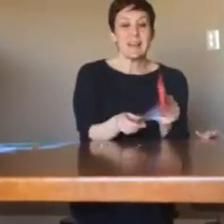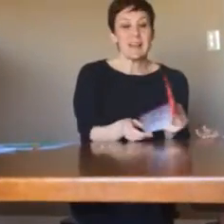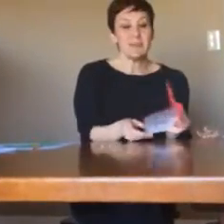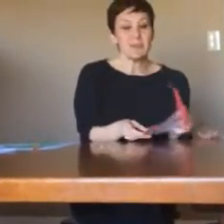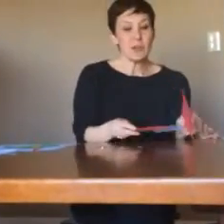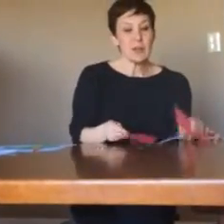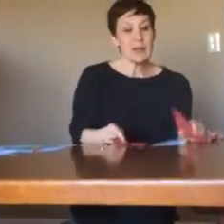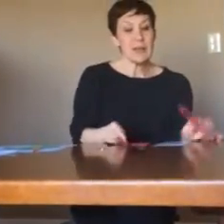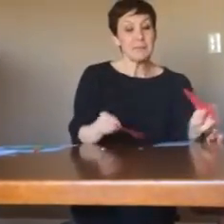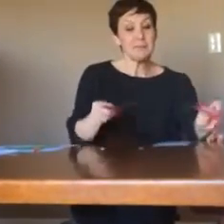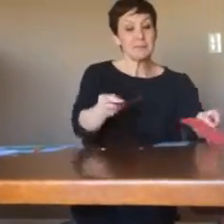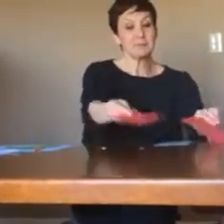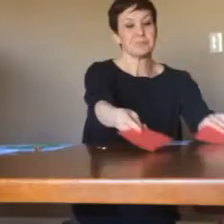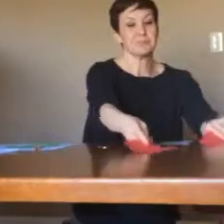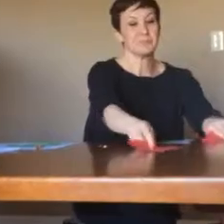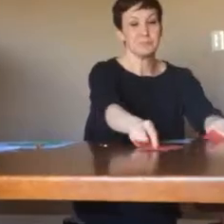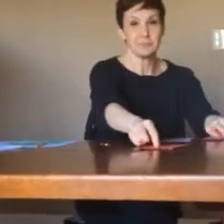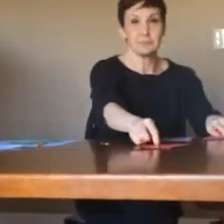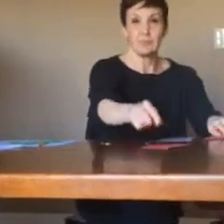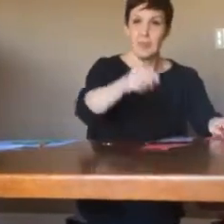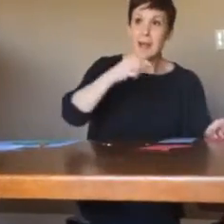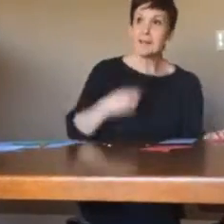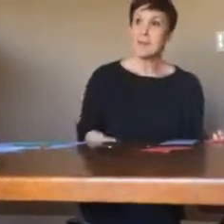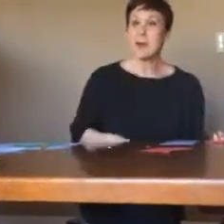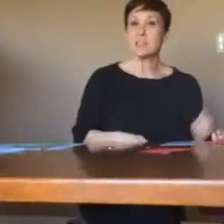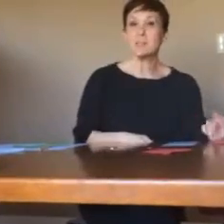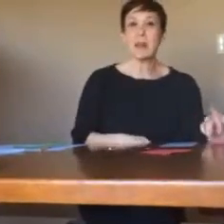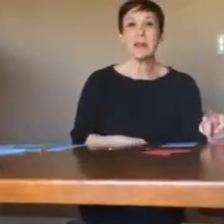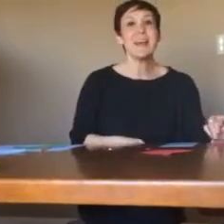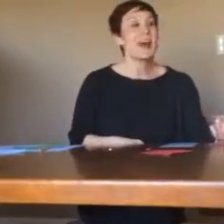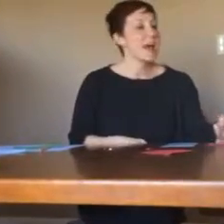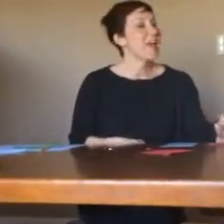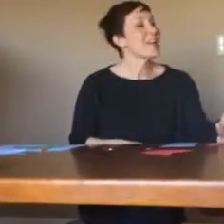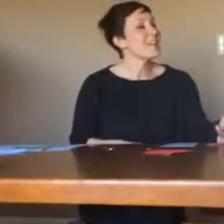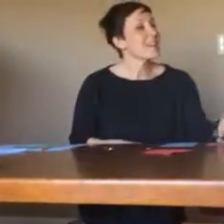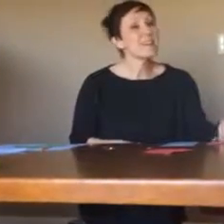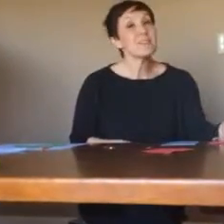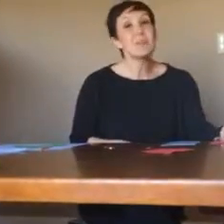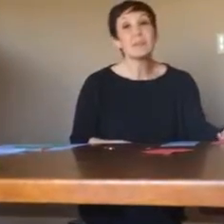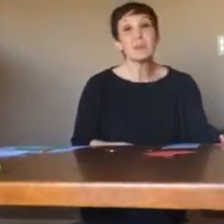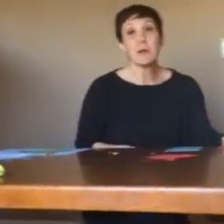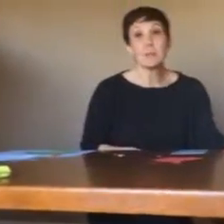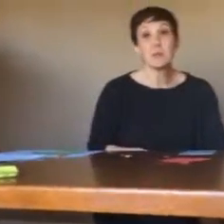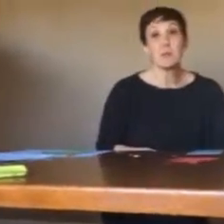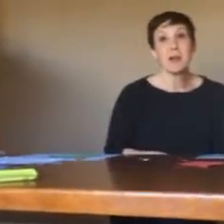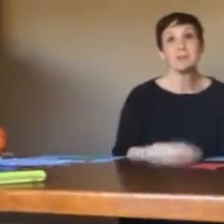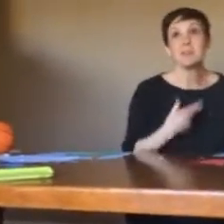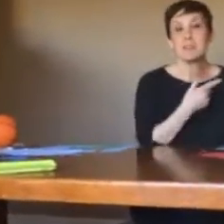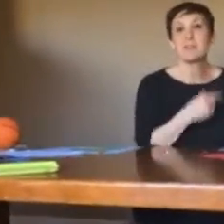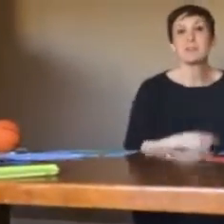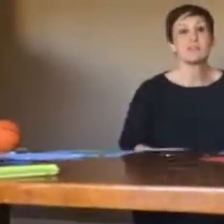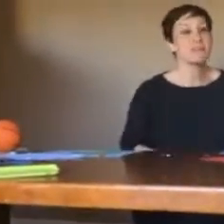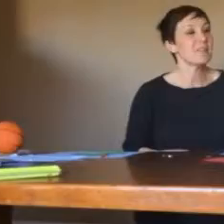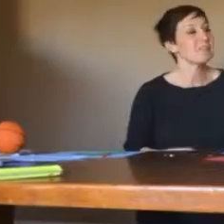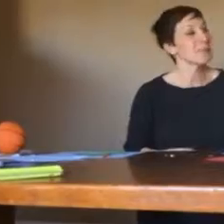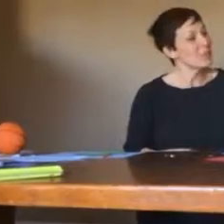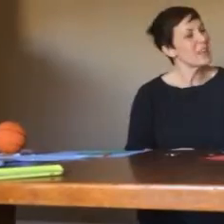say, I'm going to try it again. Ella, match red. And I might give her a little partial prompt. Their friend just left, but we'll get her